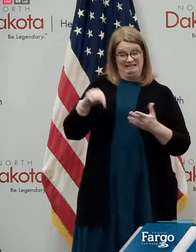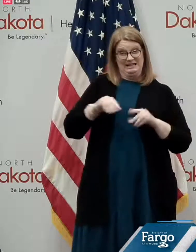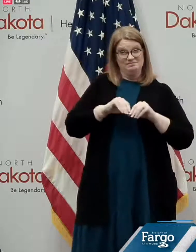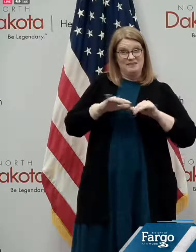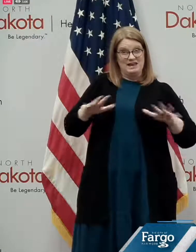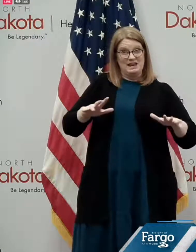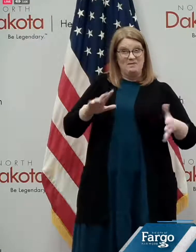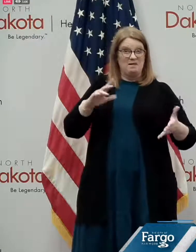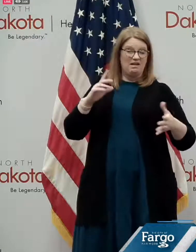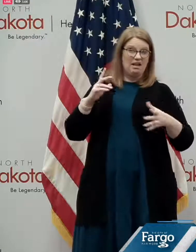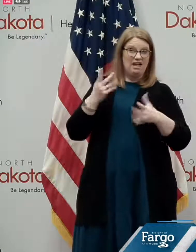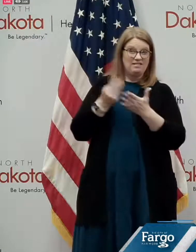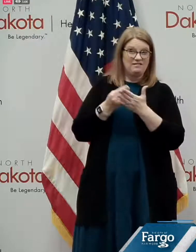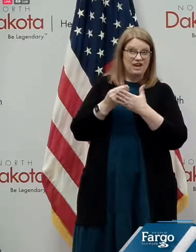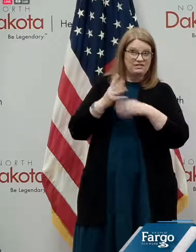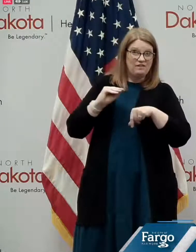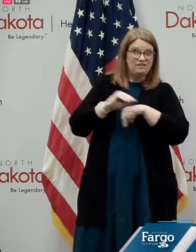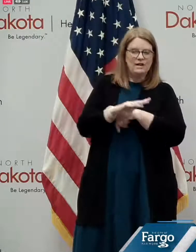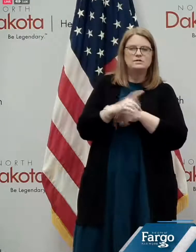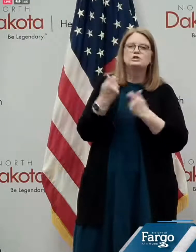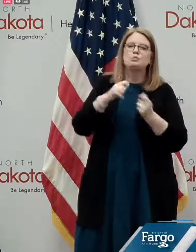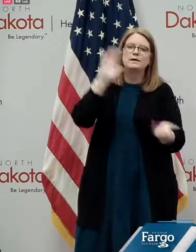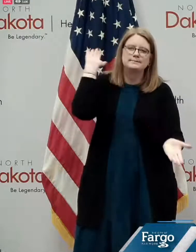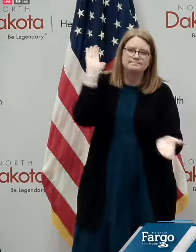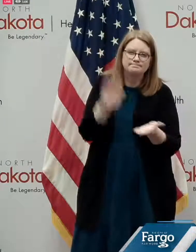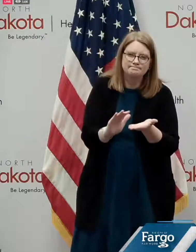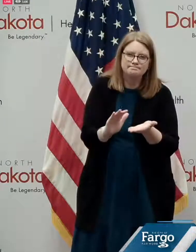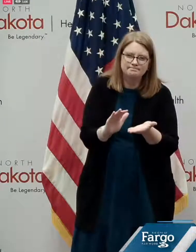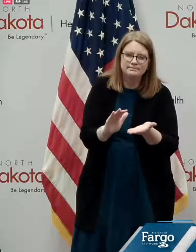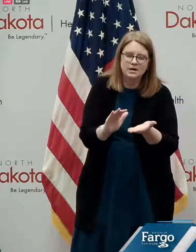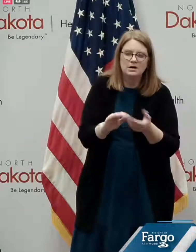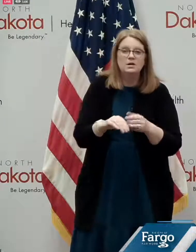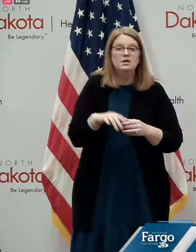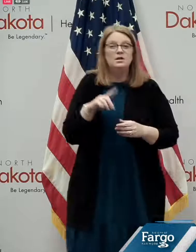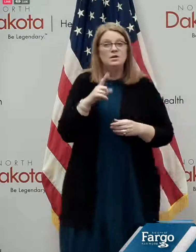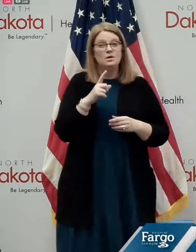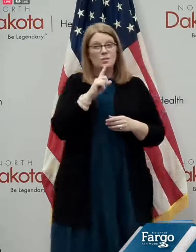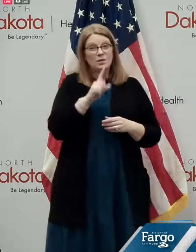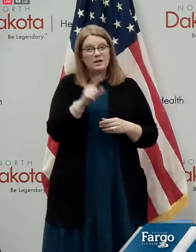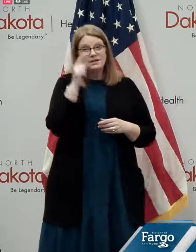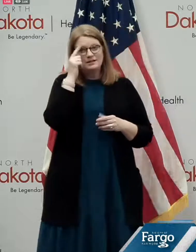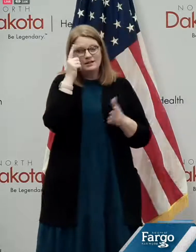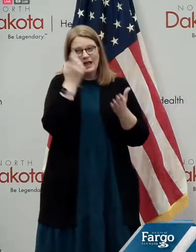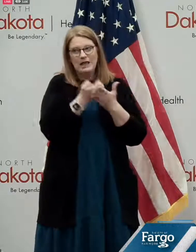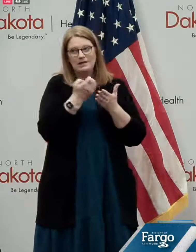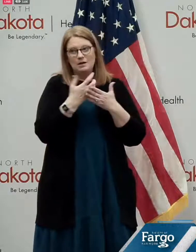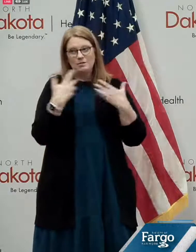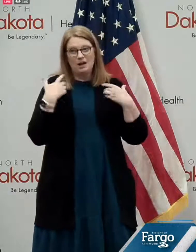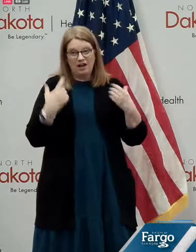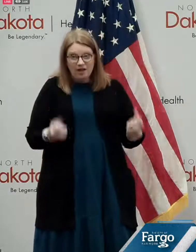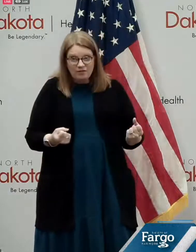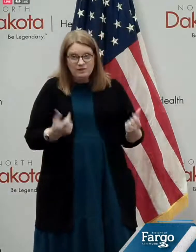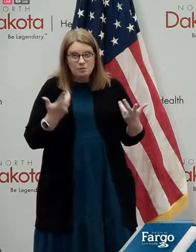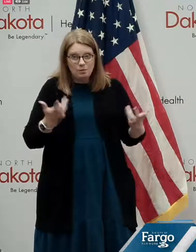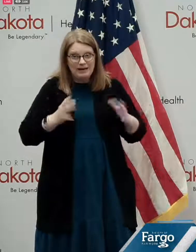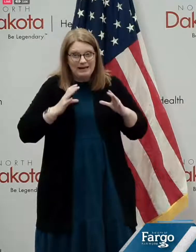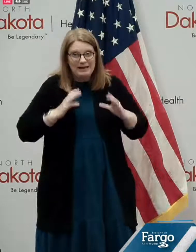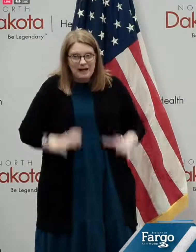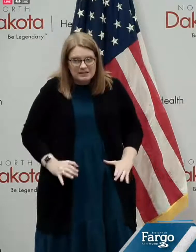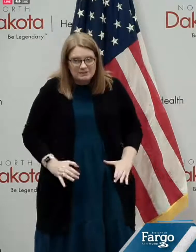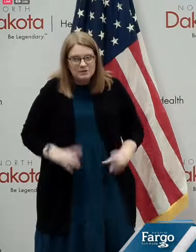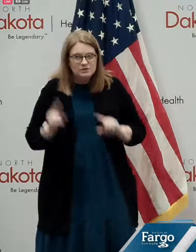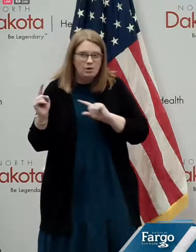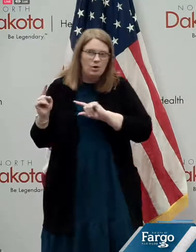the pandemic on our economy, the only certain long-term path towards economic recovery is customers' return